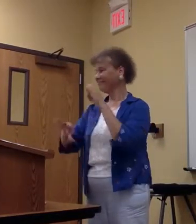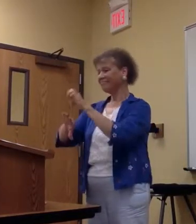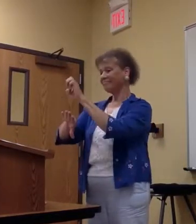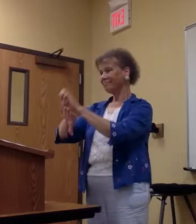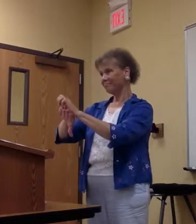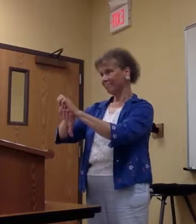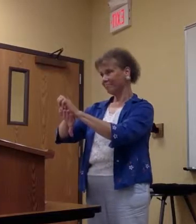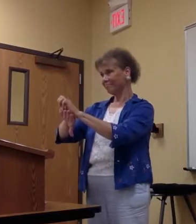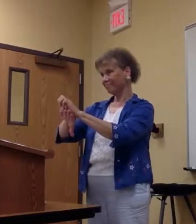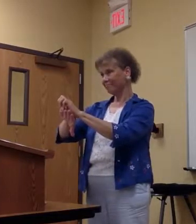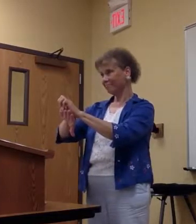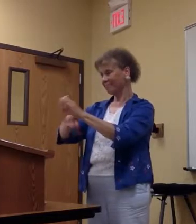Engaged.